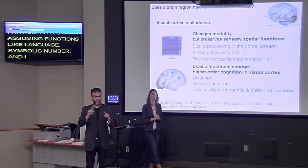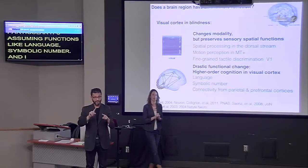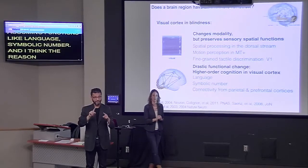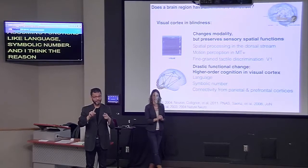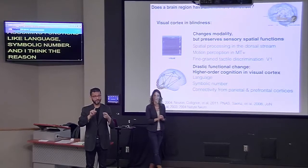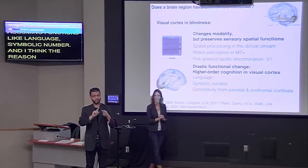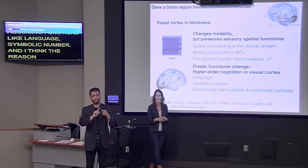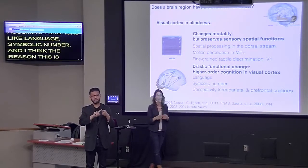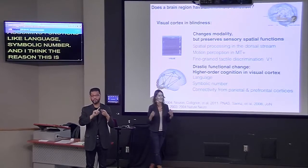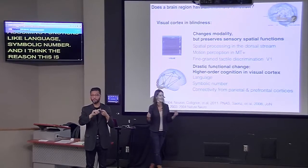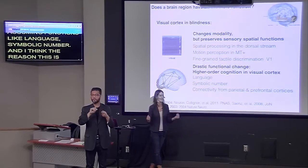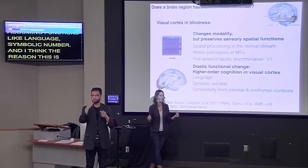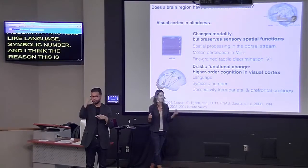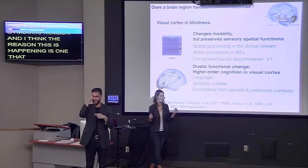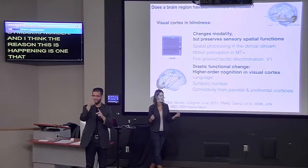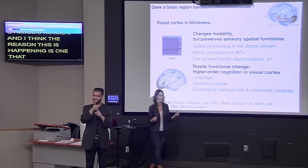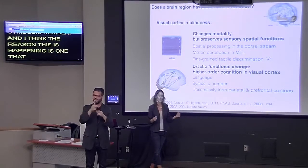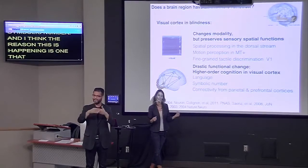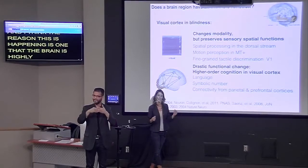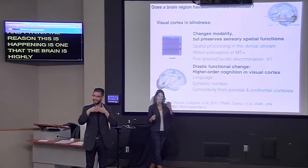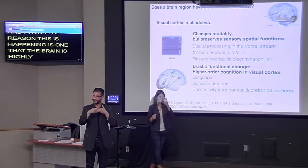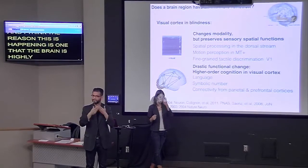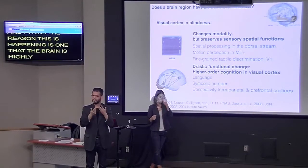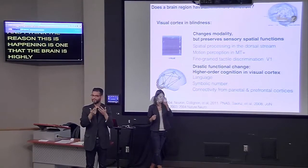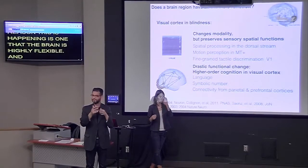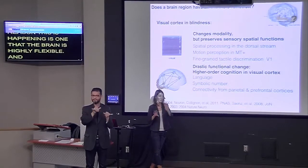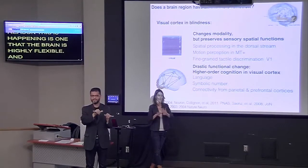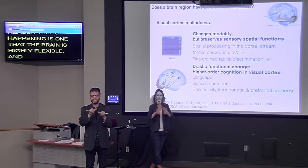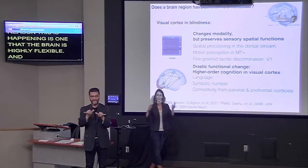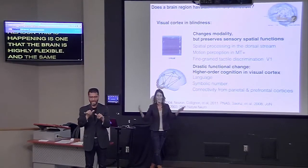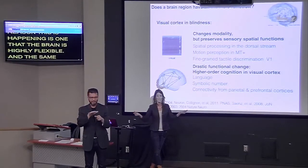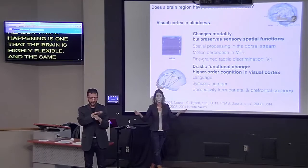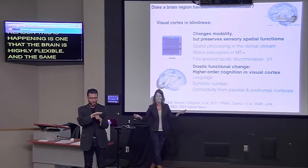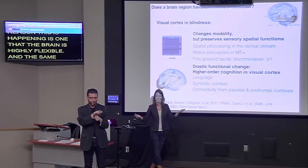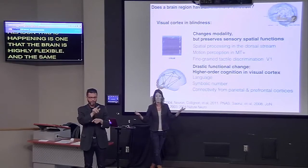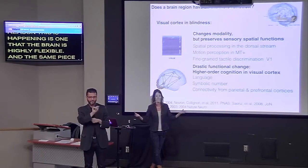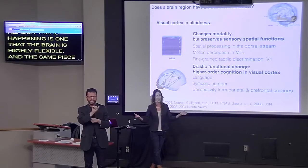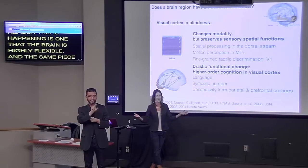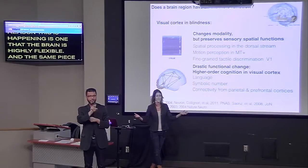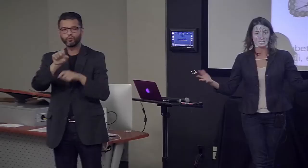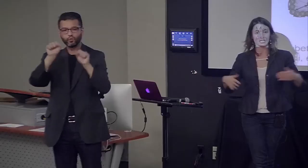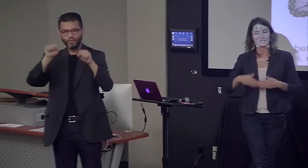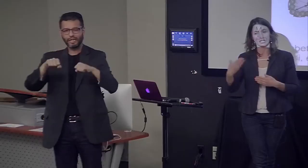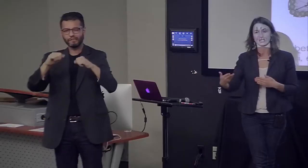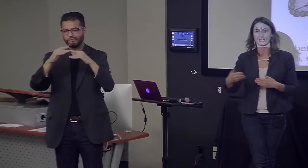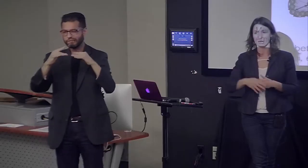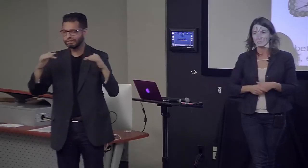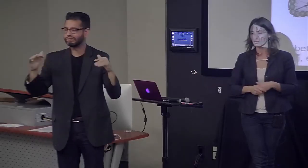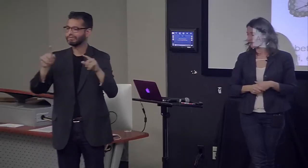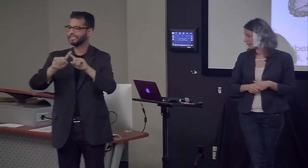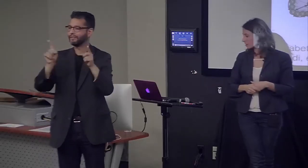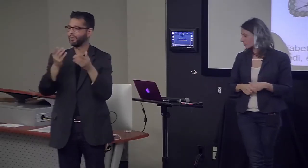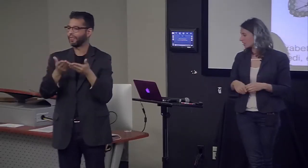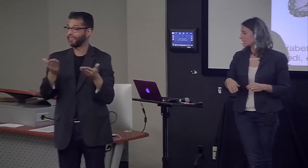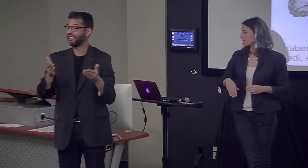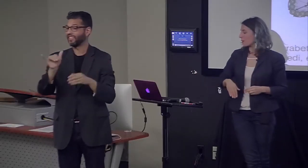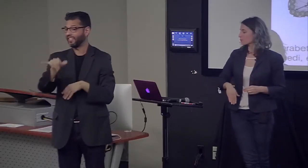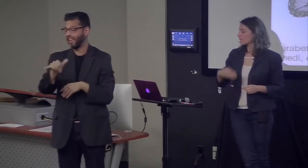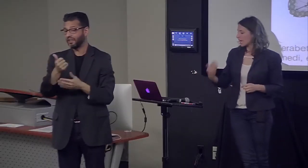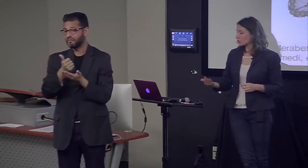brain is highly flexible, and the same piece of cortical tissue can do lots of widely varying things, and this is an enabling